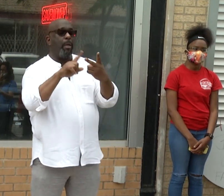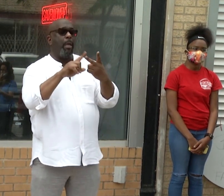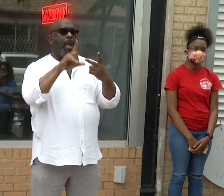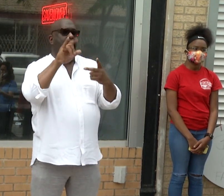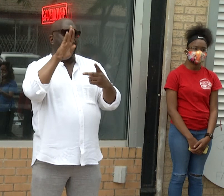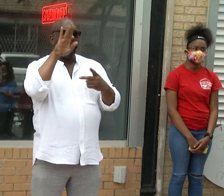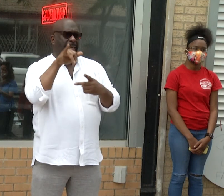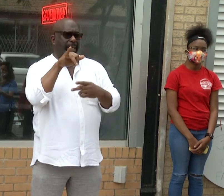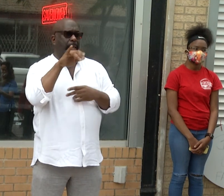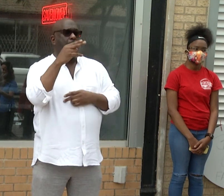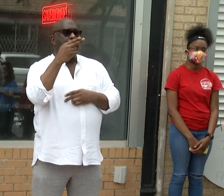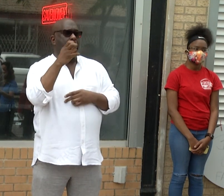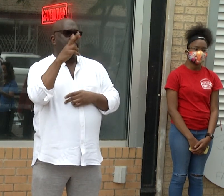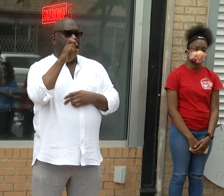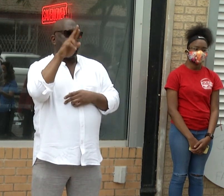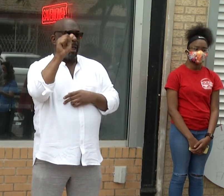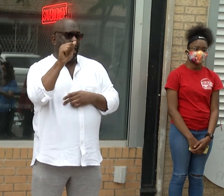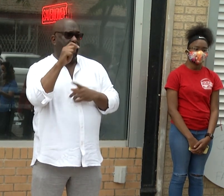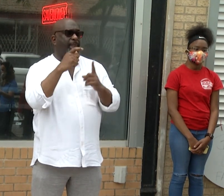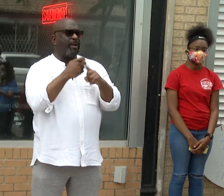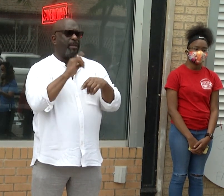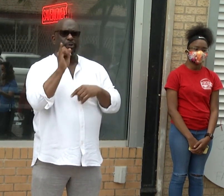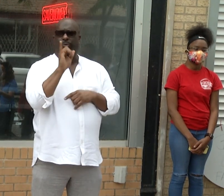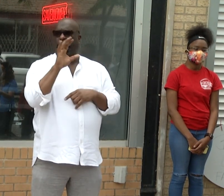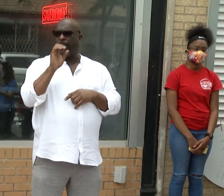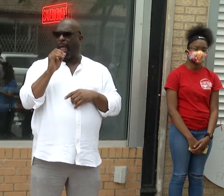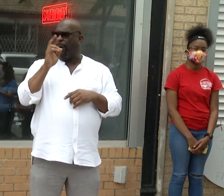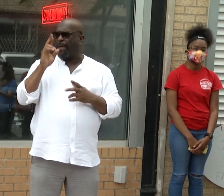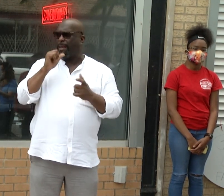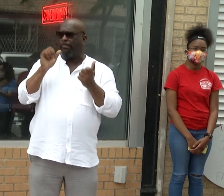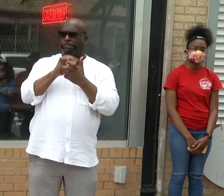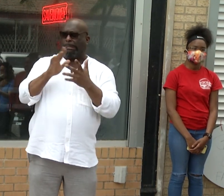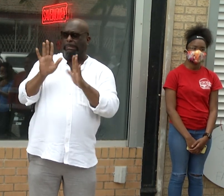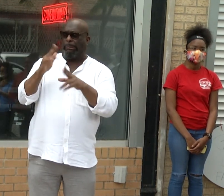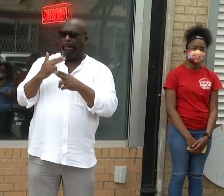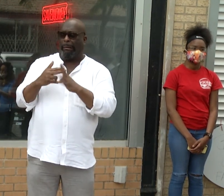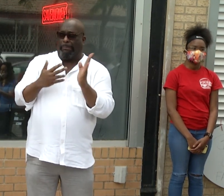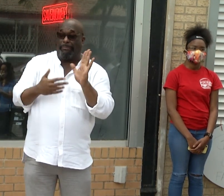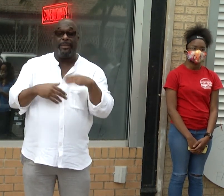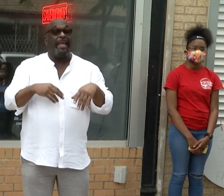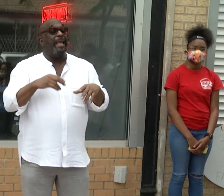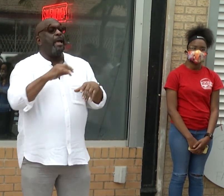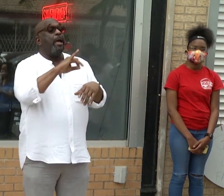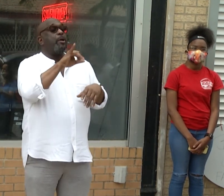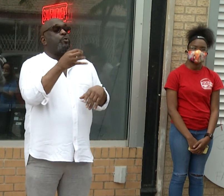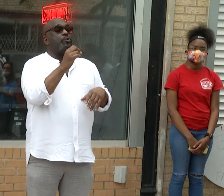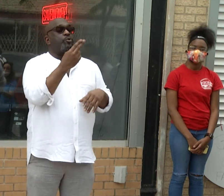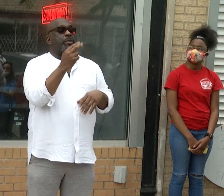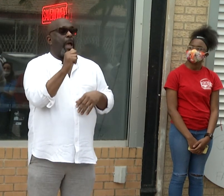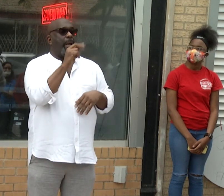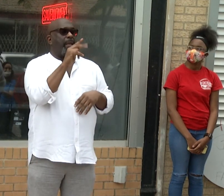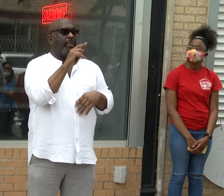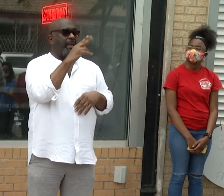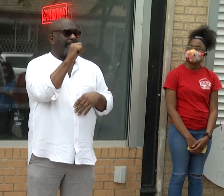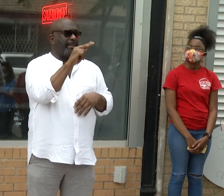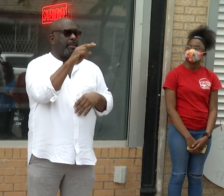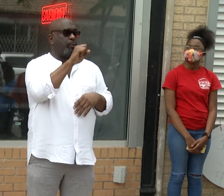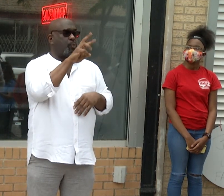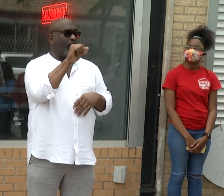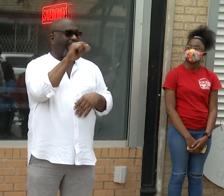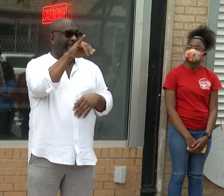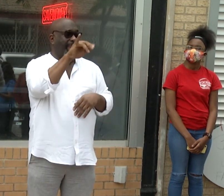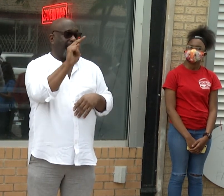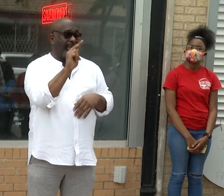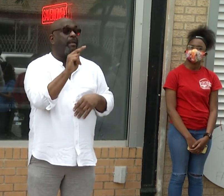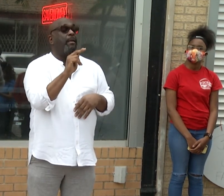from Linares Insurance Group. I hope I didn't mutilate that too much, Libby. Where are you? Jonathan Swain from Kimbark Liquors, Dr.